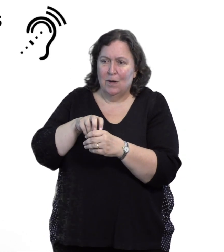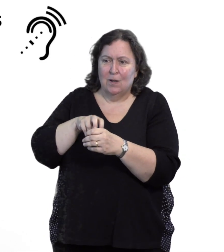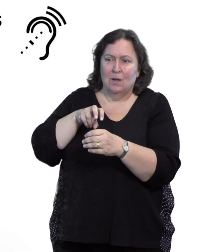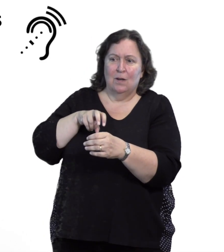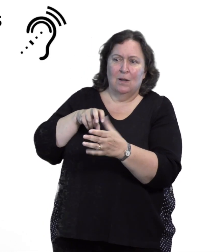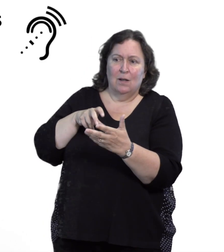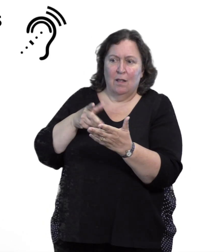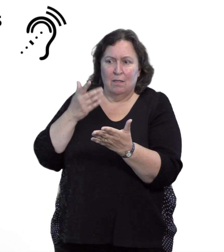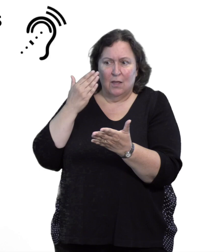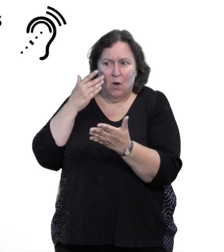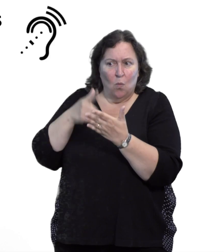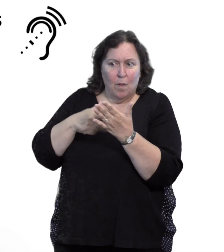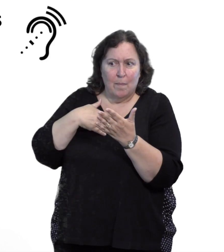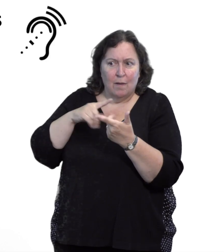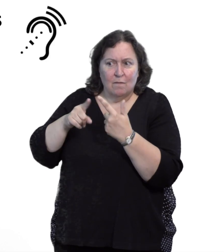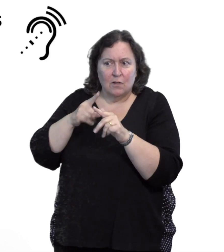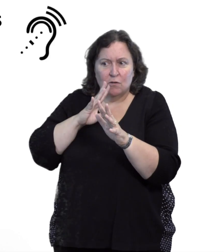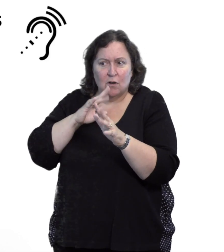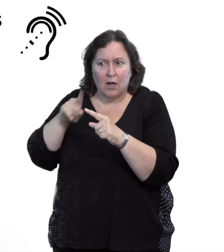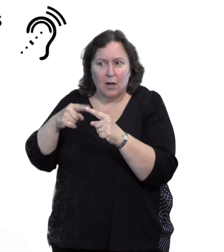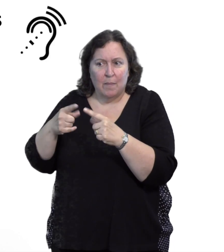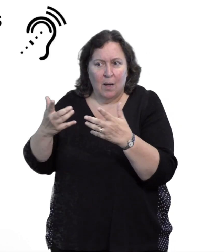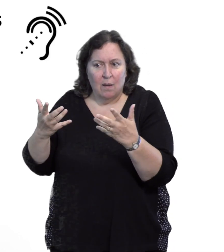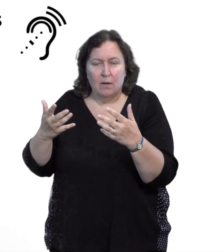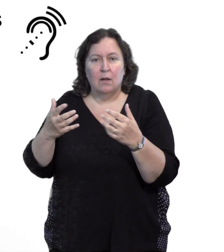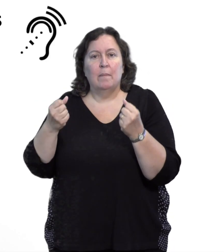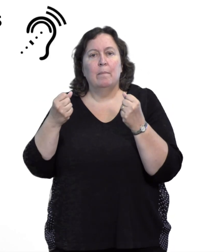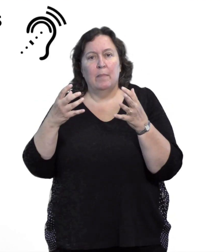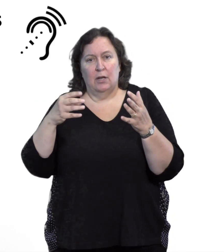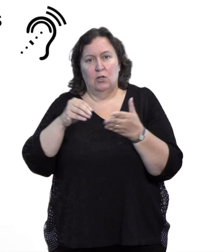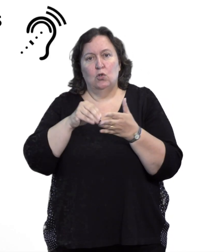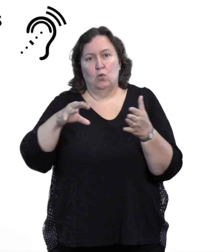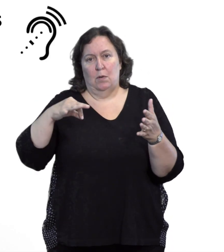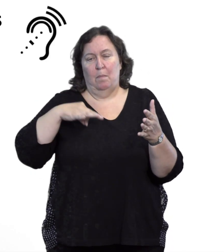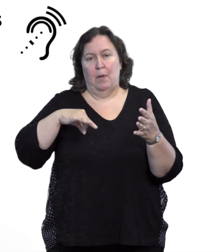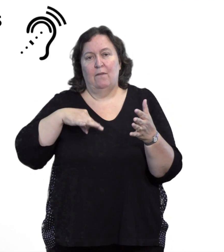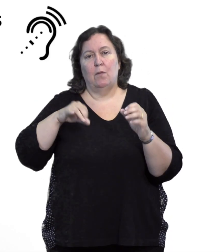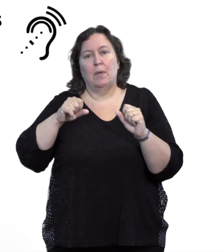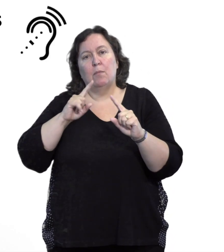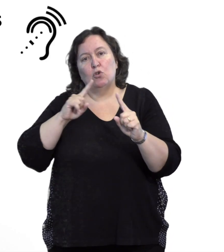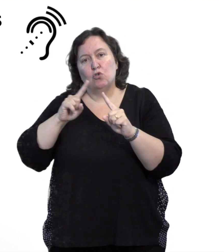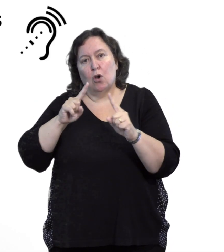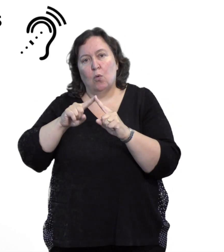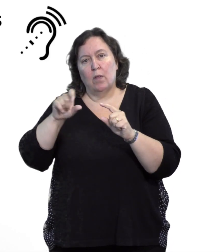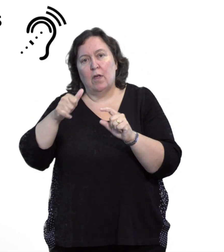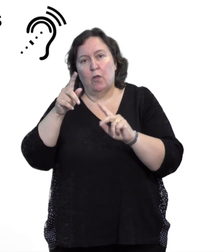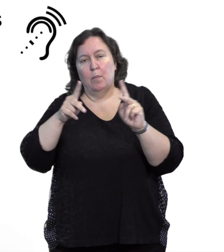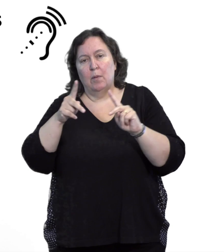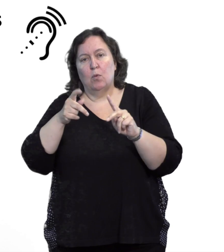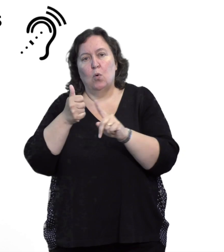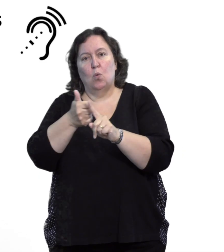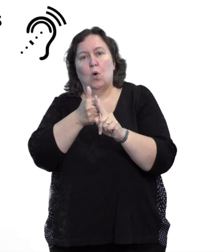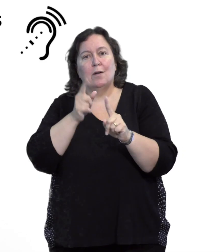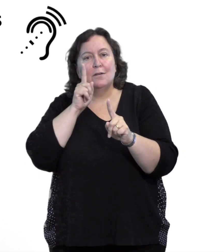are talking about. Many students benefit from being able to talk with other people who are deaf or hard of